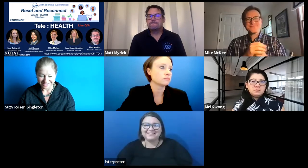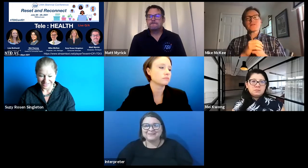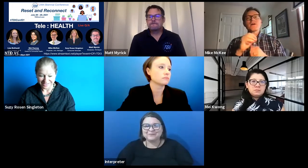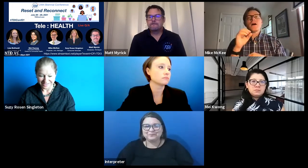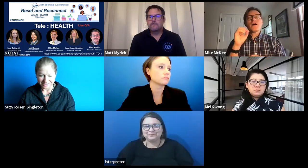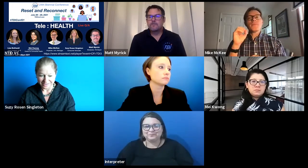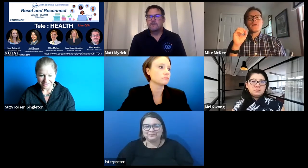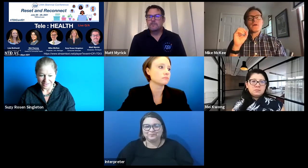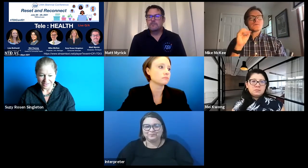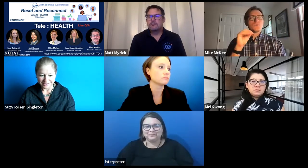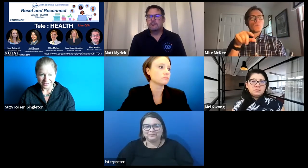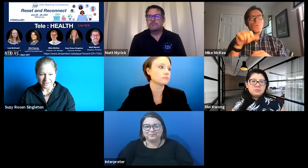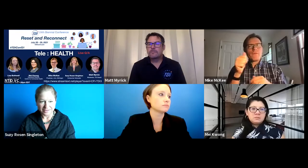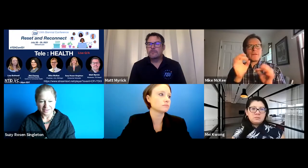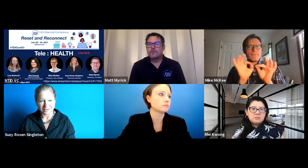Yeah, this is Mike here.